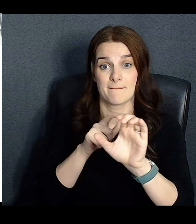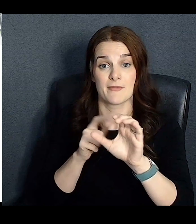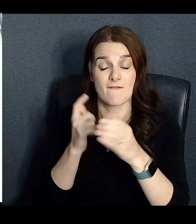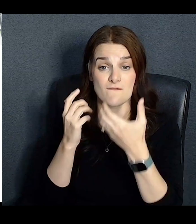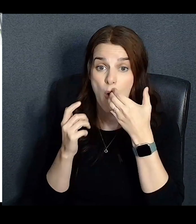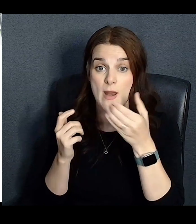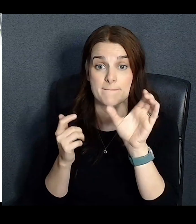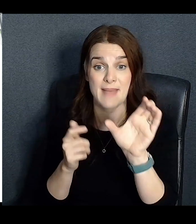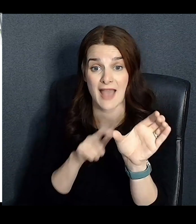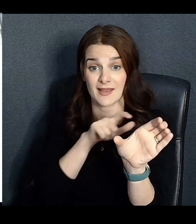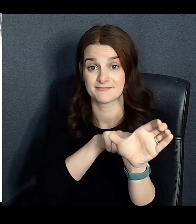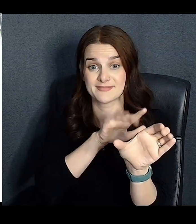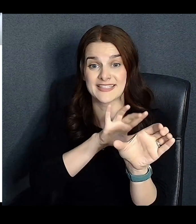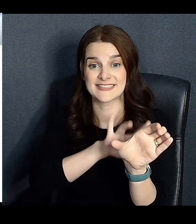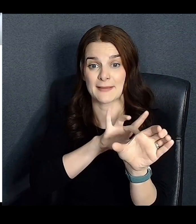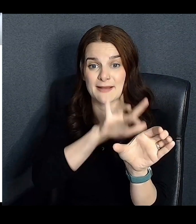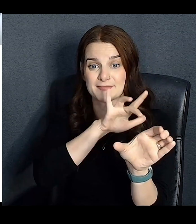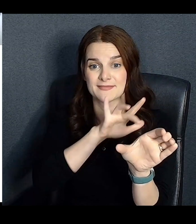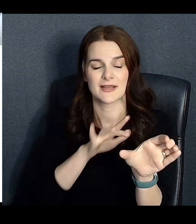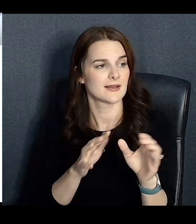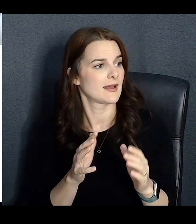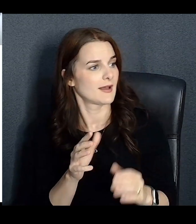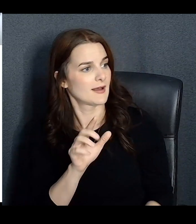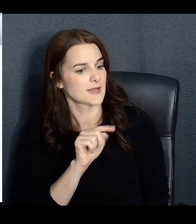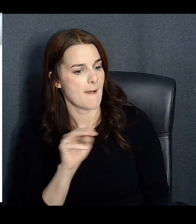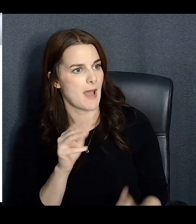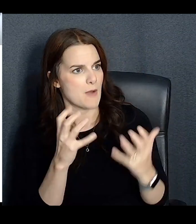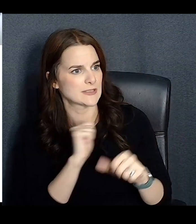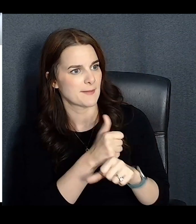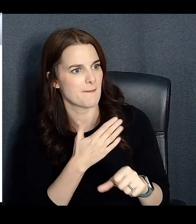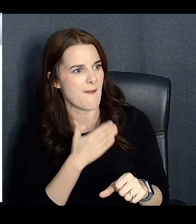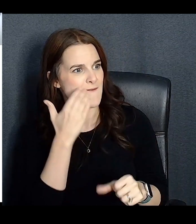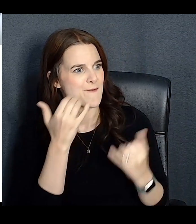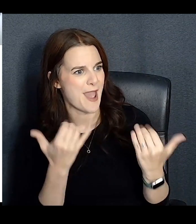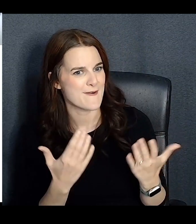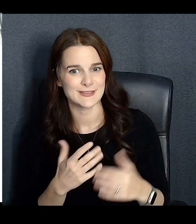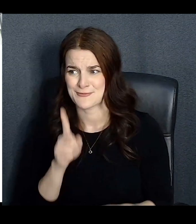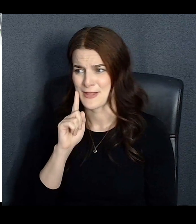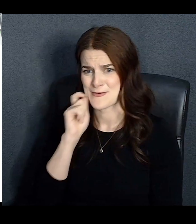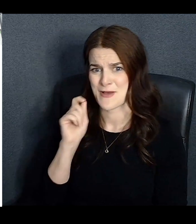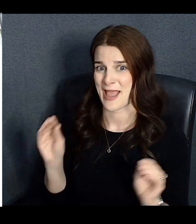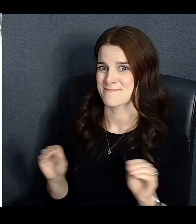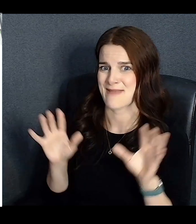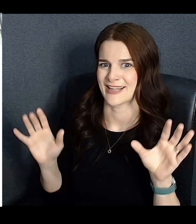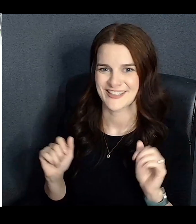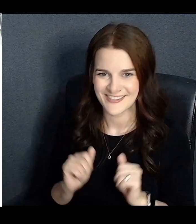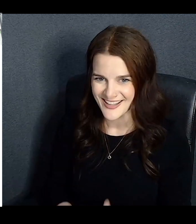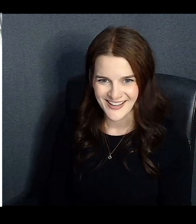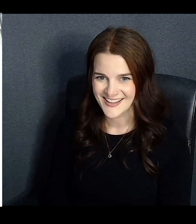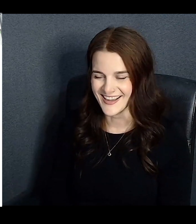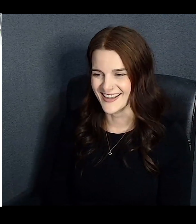That's cool. I love that one. That feels like magic. I want to set the back tap Yeah, up on my phone now. it's really cool. It's kind of